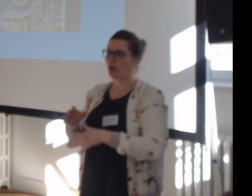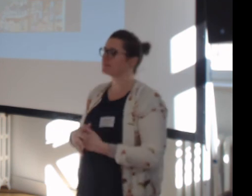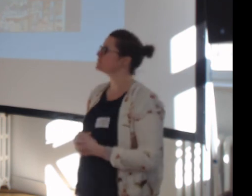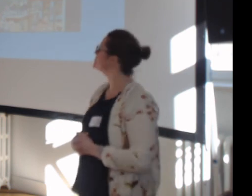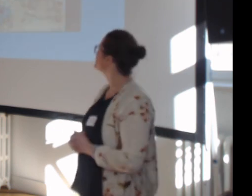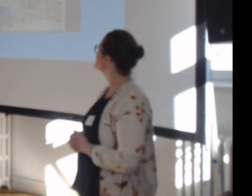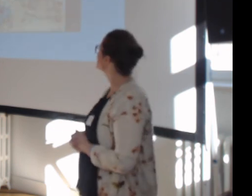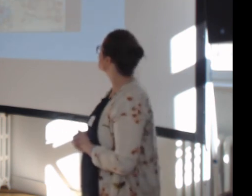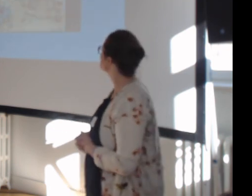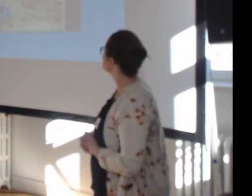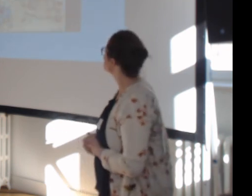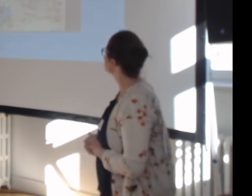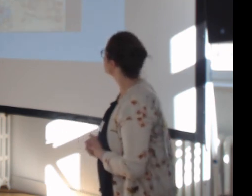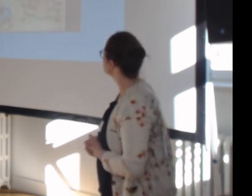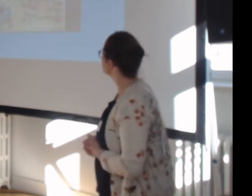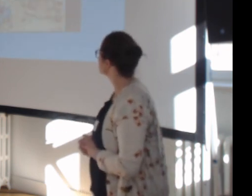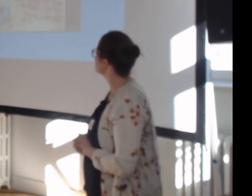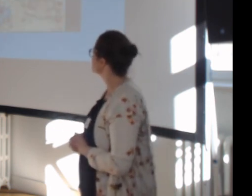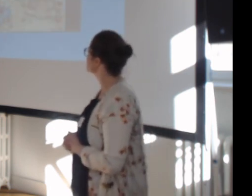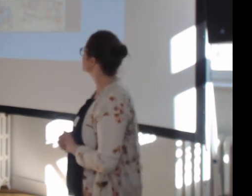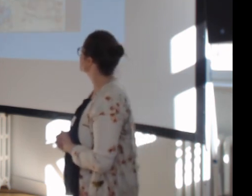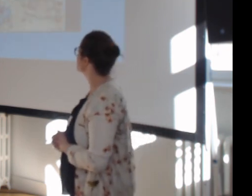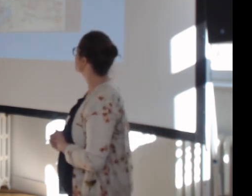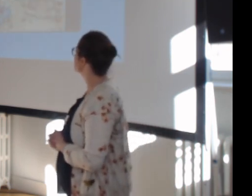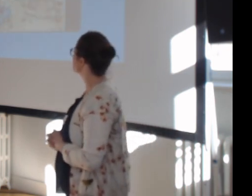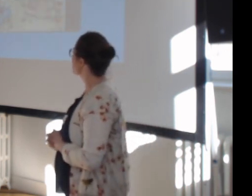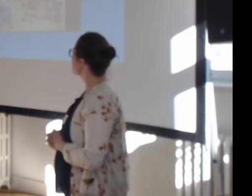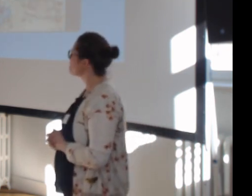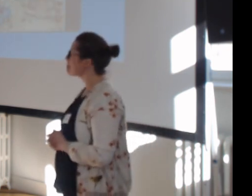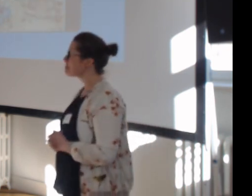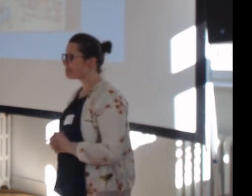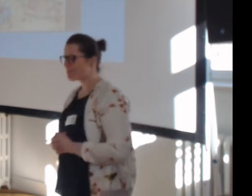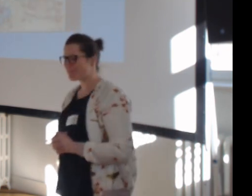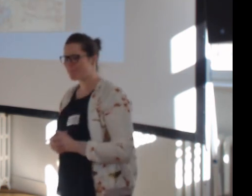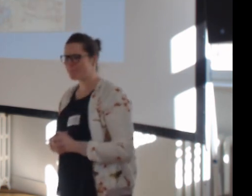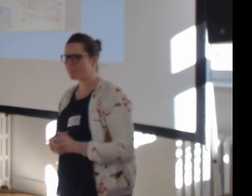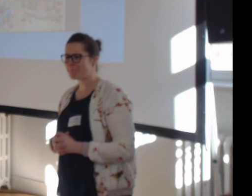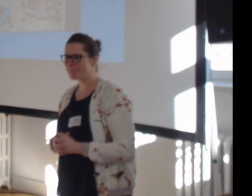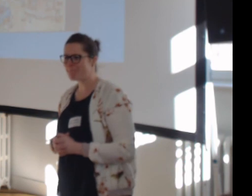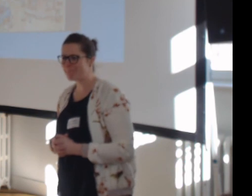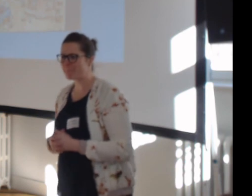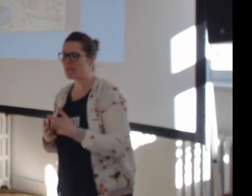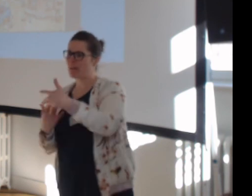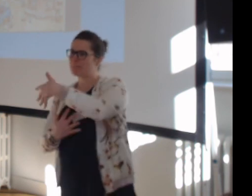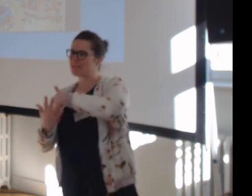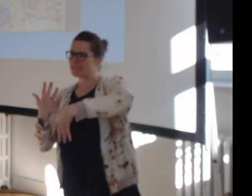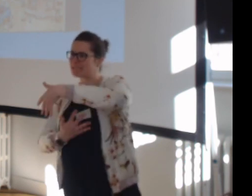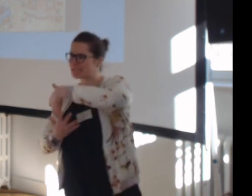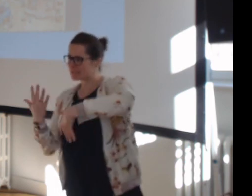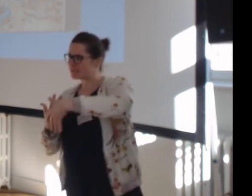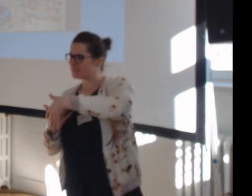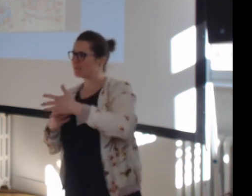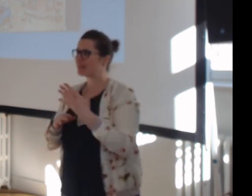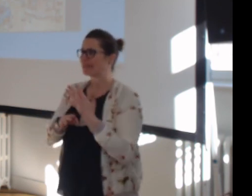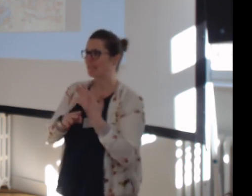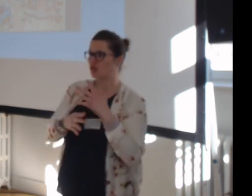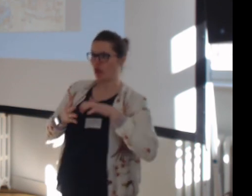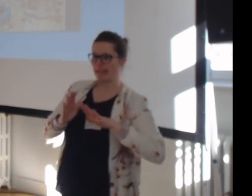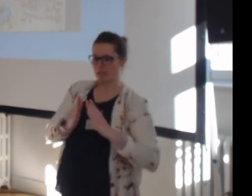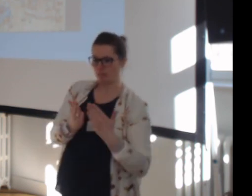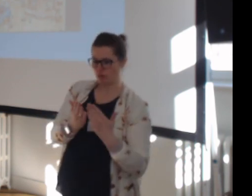me is 1. So far so drawing regular. It's a mixed digital